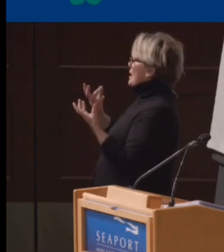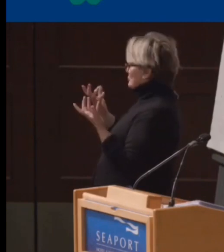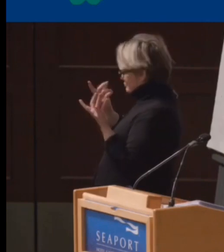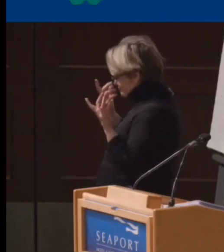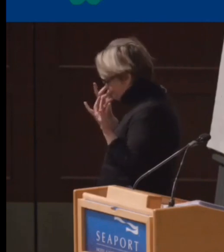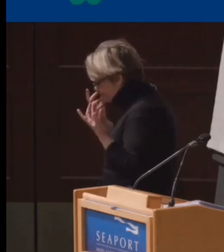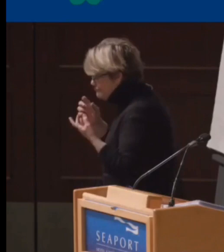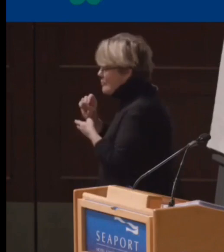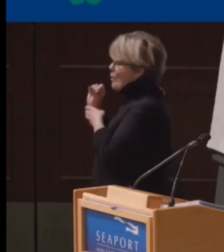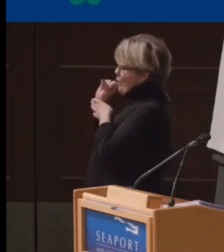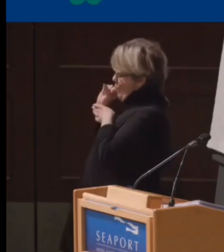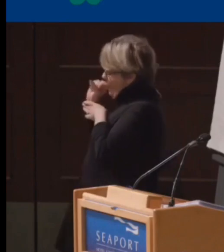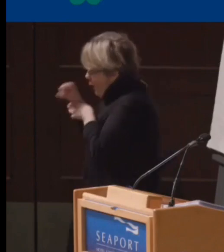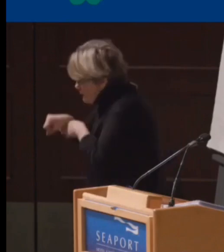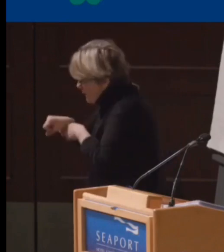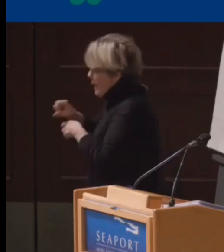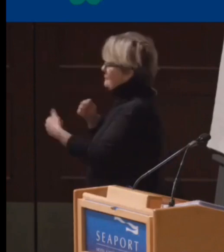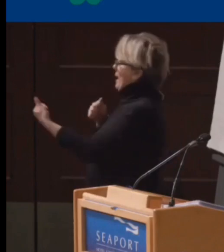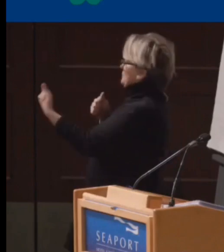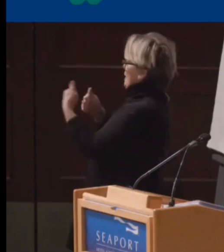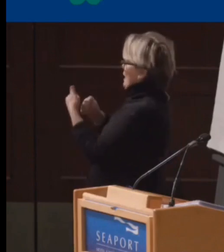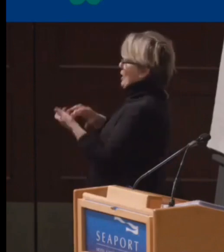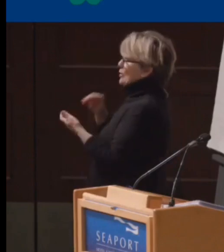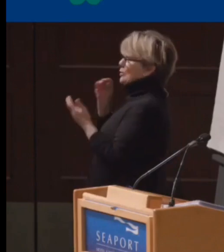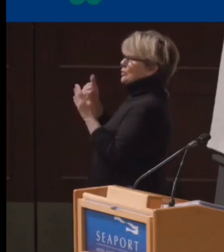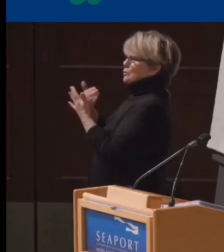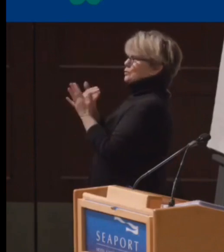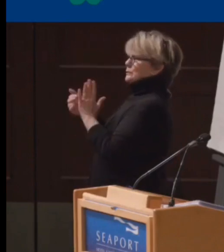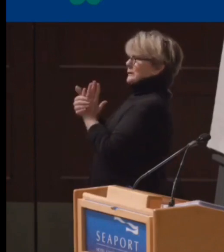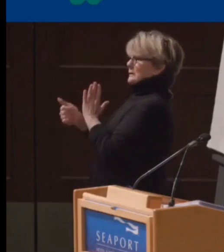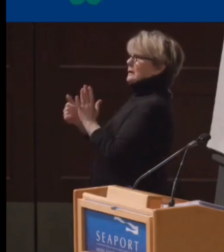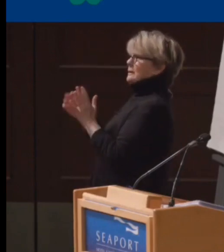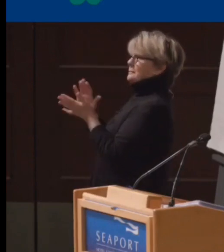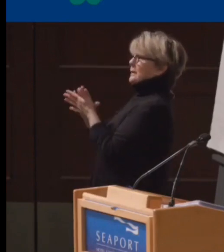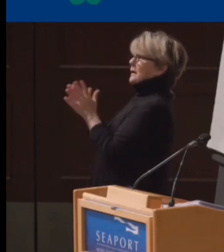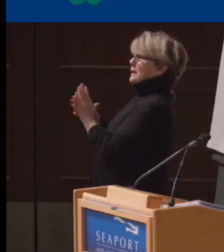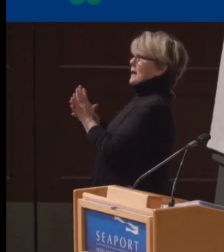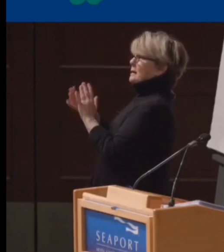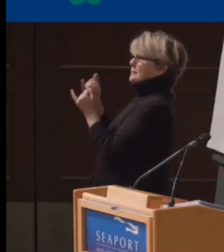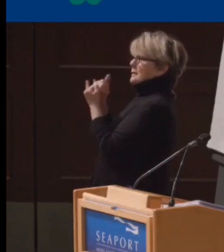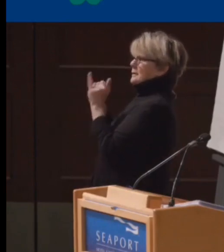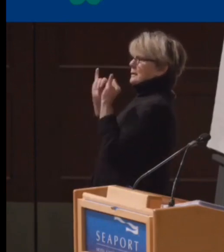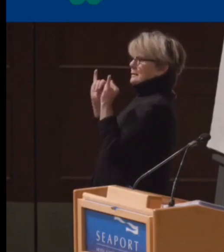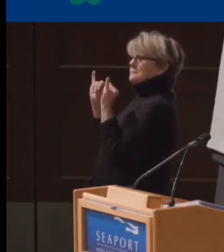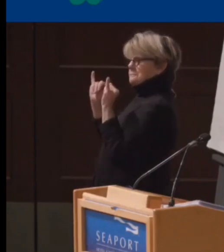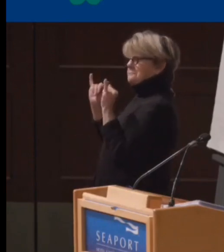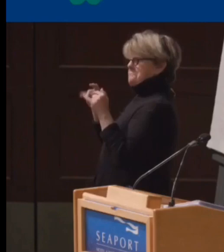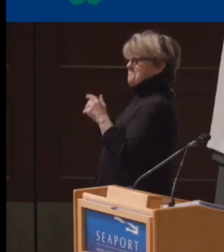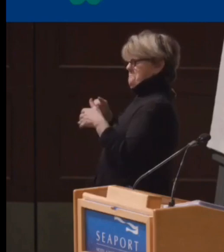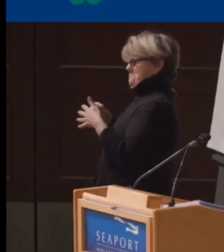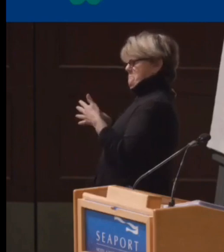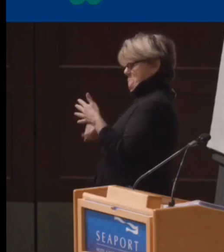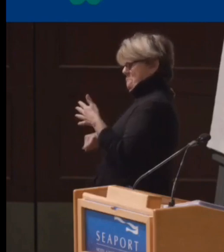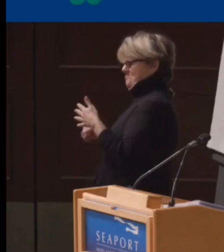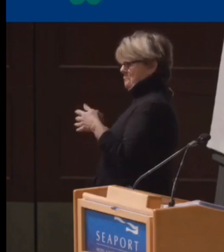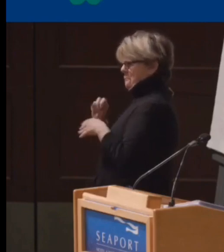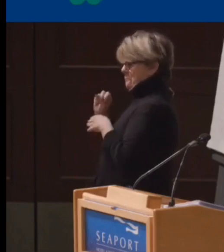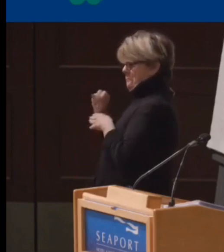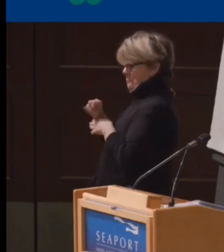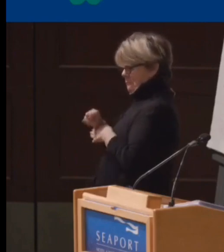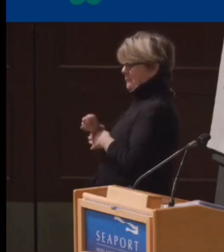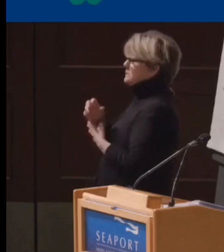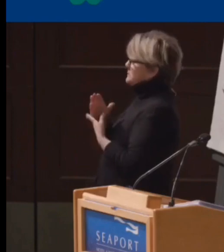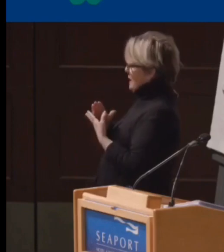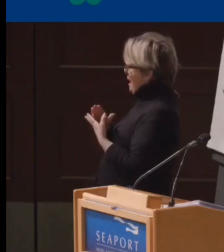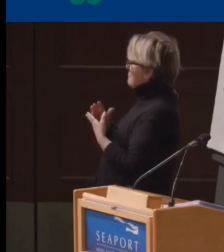challenges and learn new skills to cope with them and become independent. Though I'm beginning to overcome some of my challenges, I